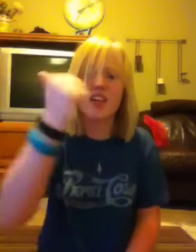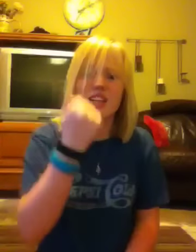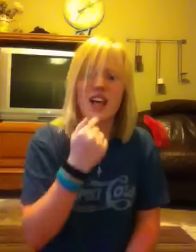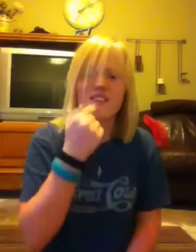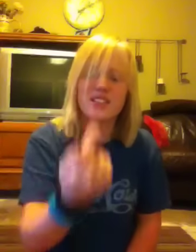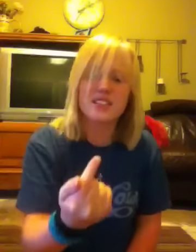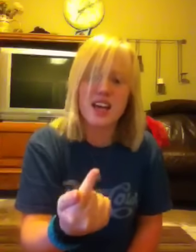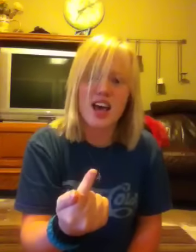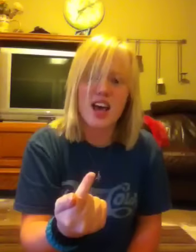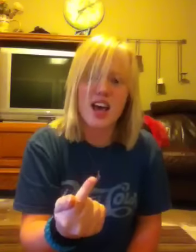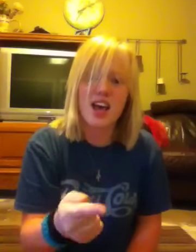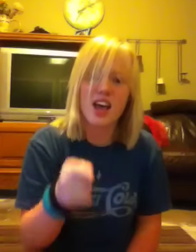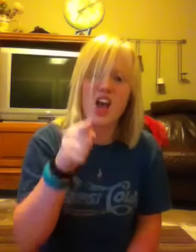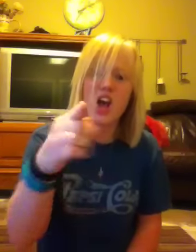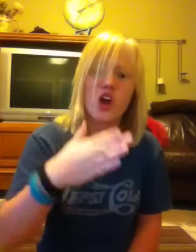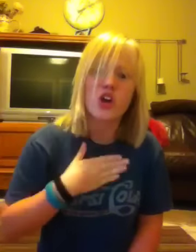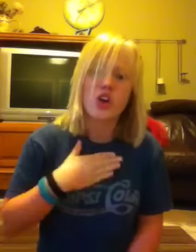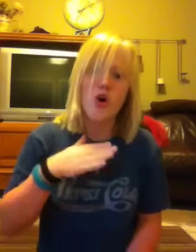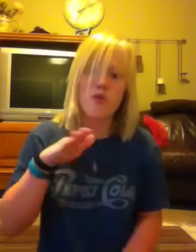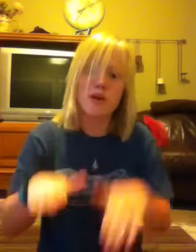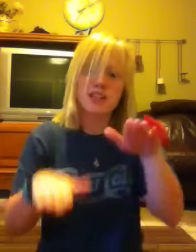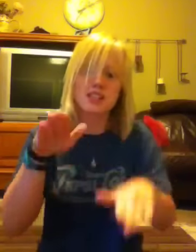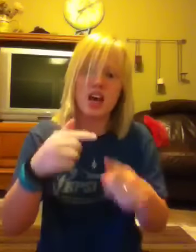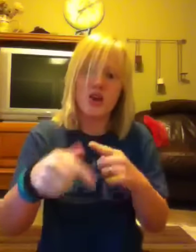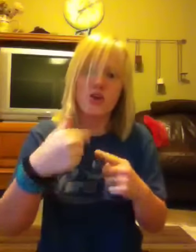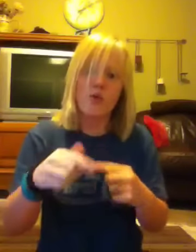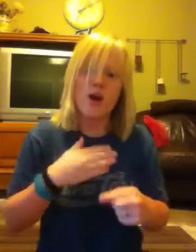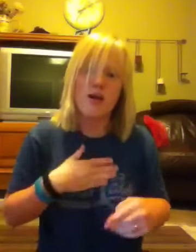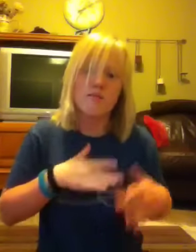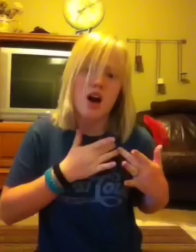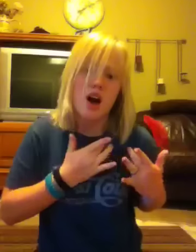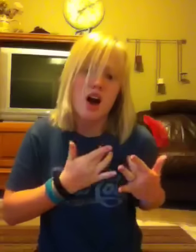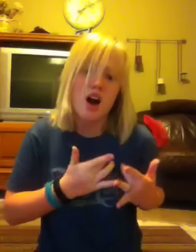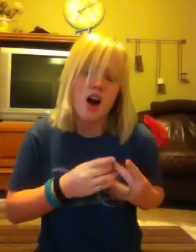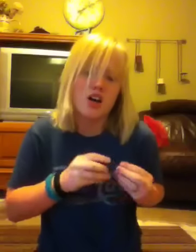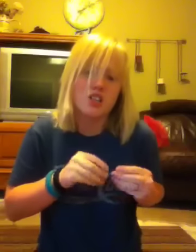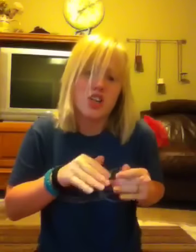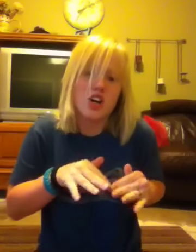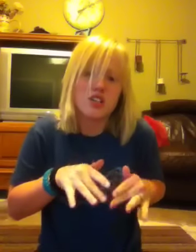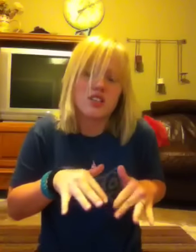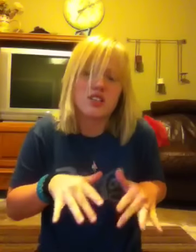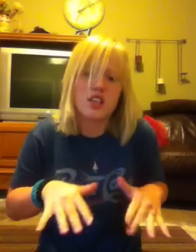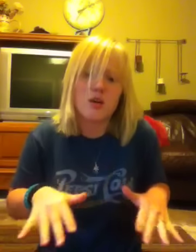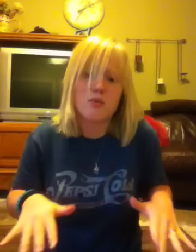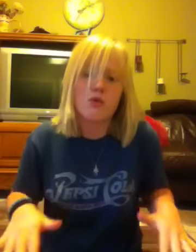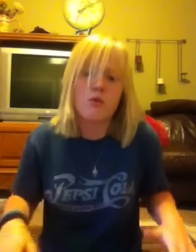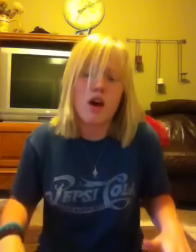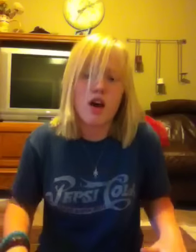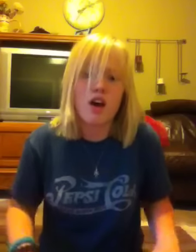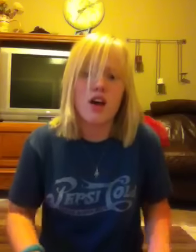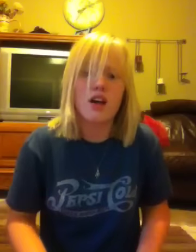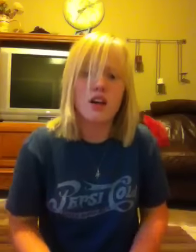left to say You're a better way My heart starts to slip away My heart